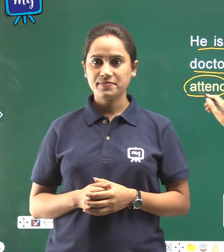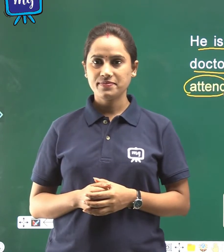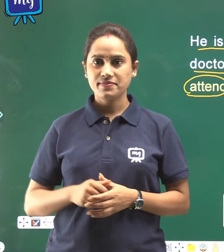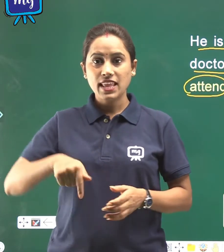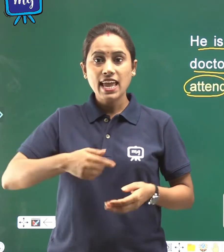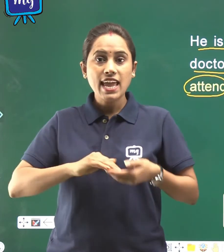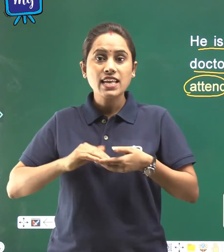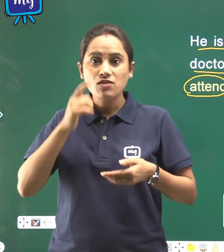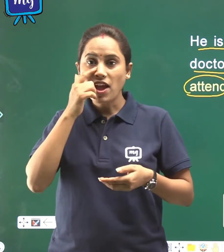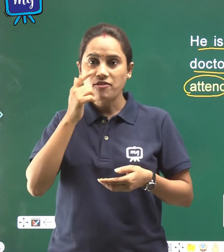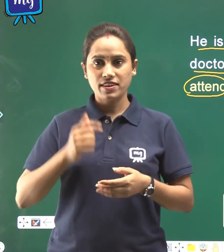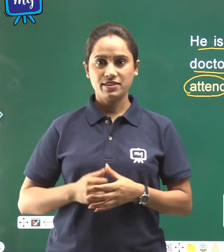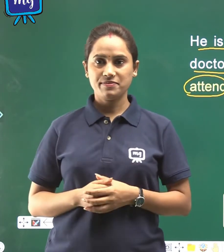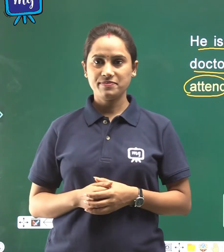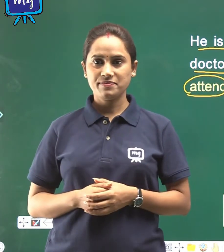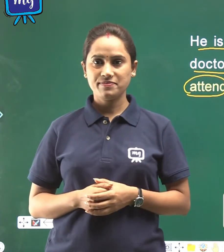his wife.